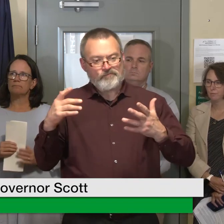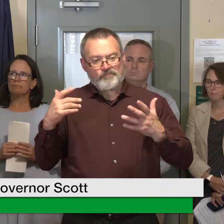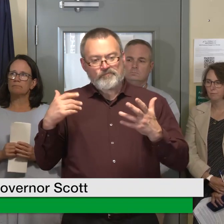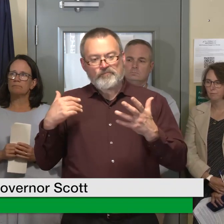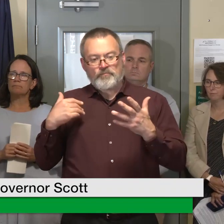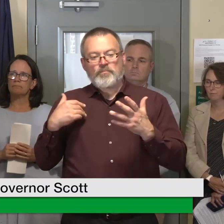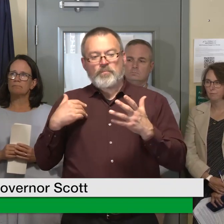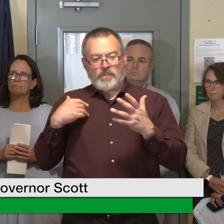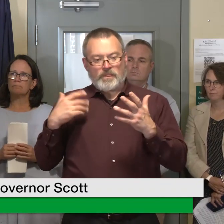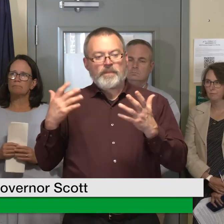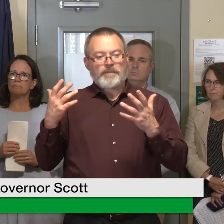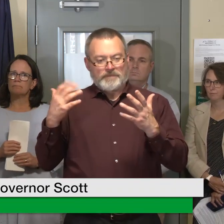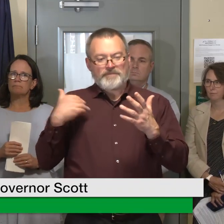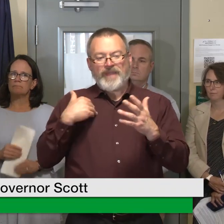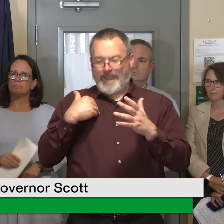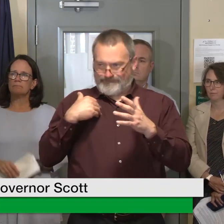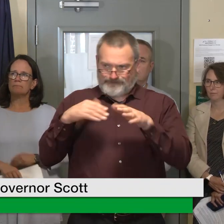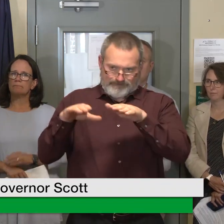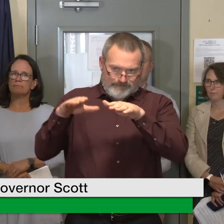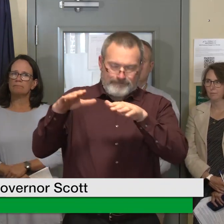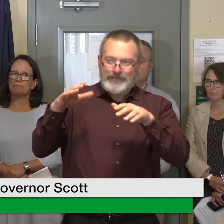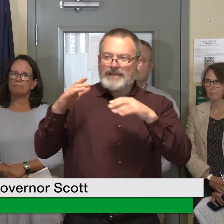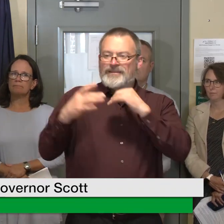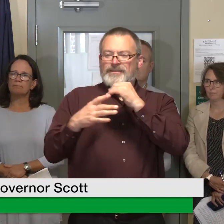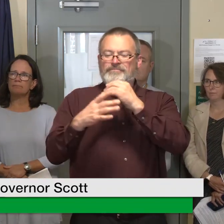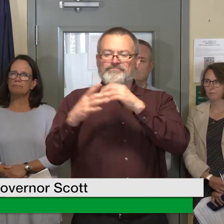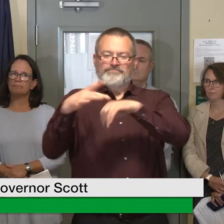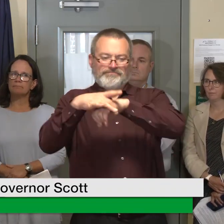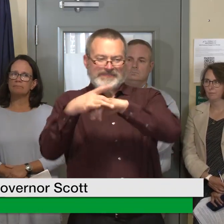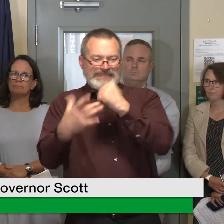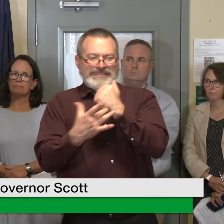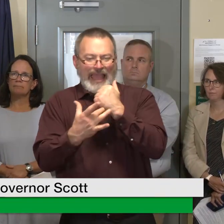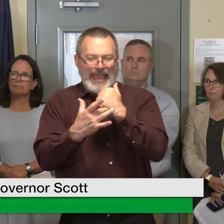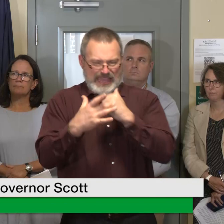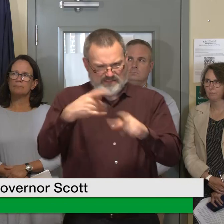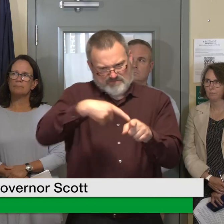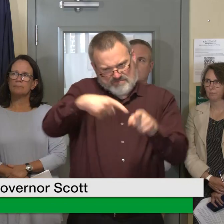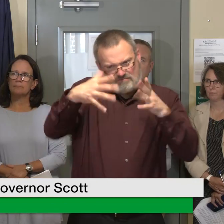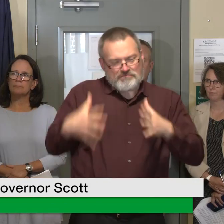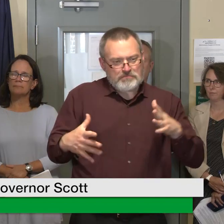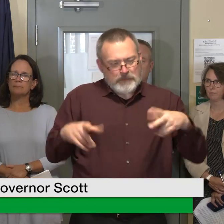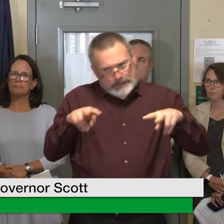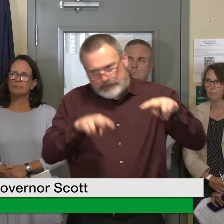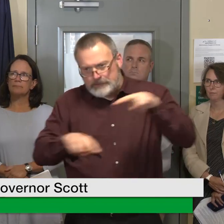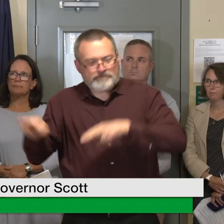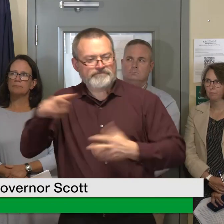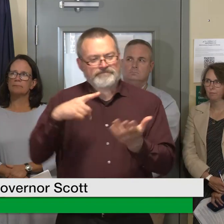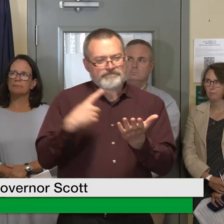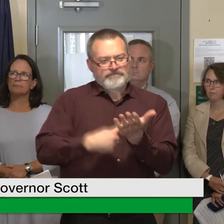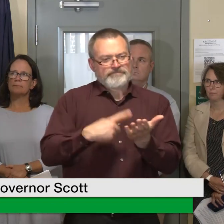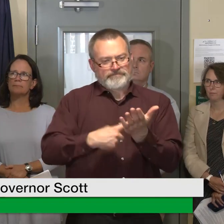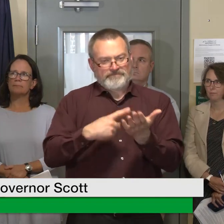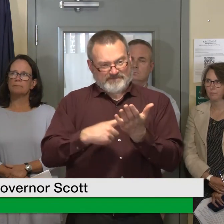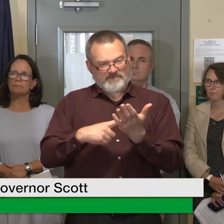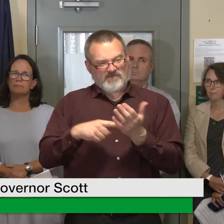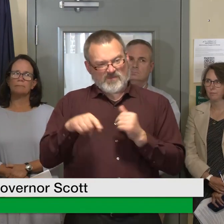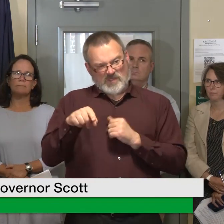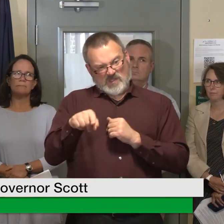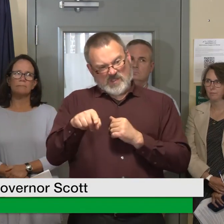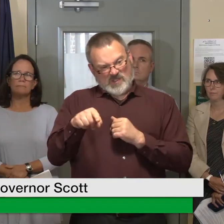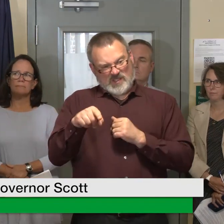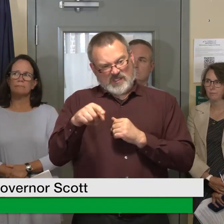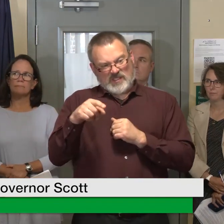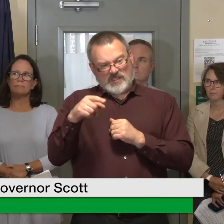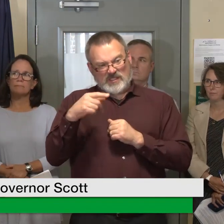geotech expert here at AOT. And if you look at that site, you'll see some like black pipes in the